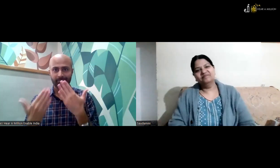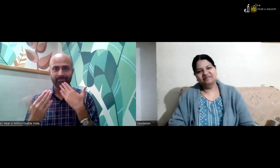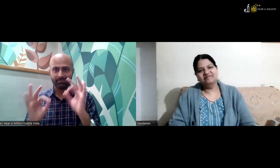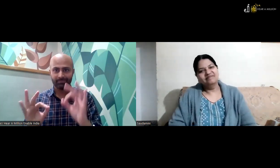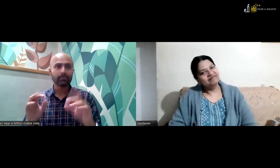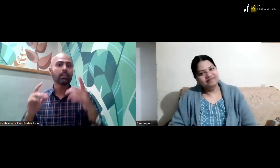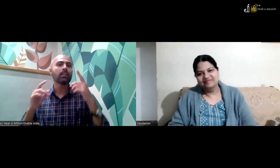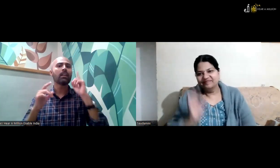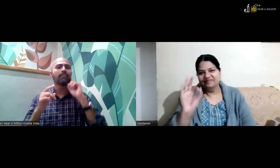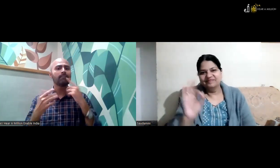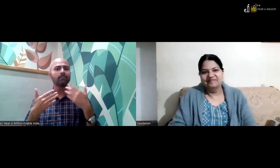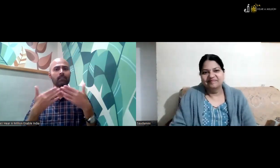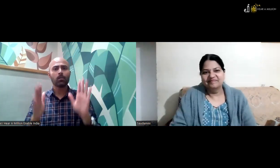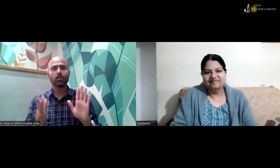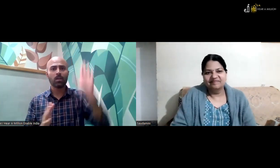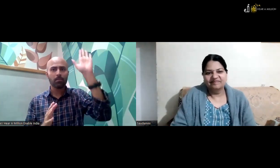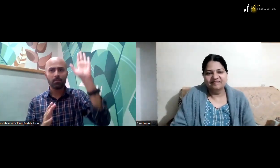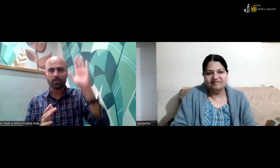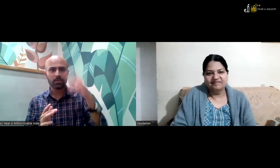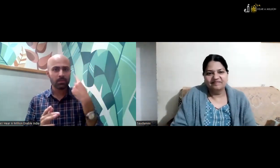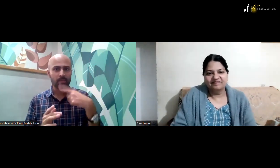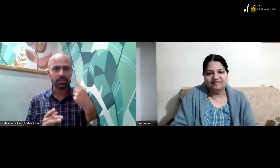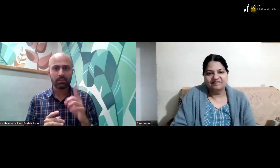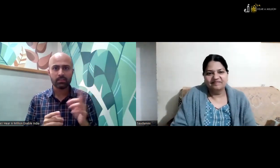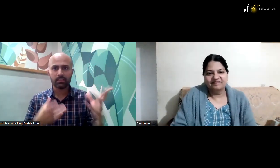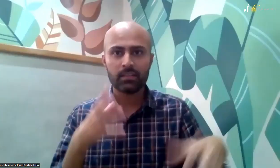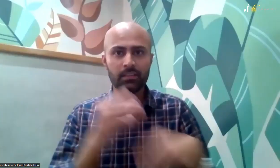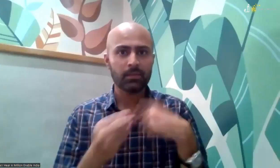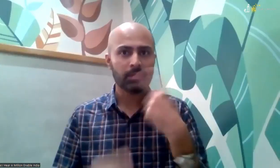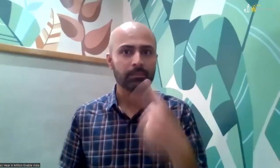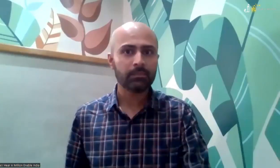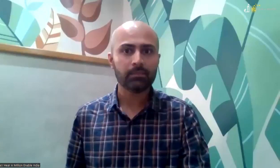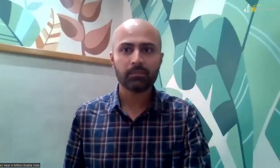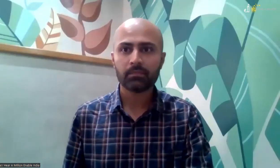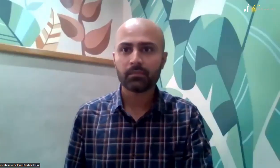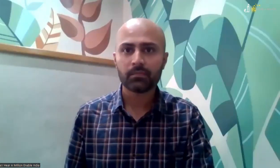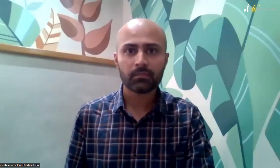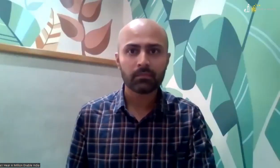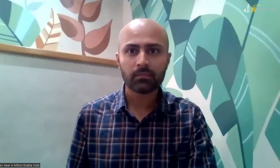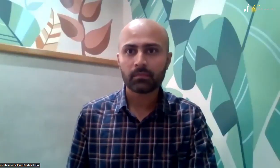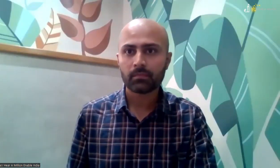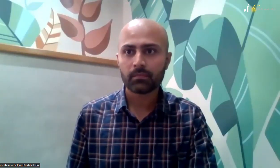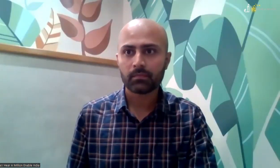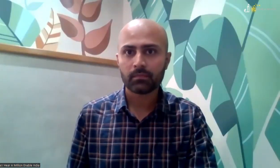participants. Maybe you can answer them as well. So thank you for the discussion. So right now, who we can have?